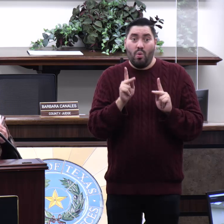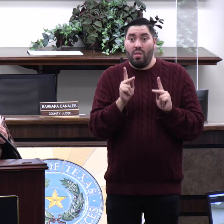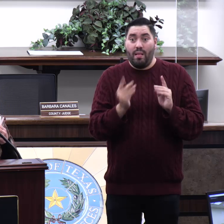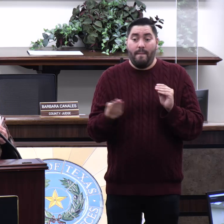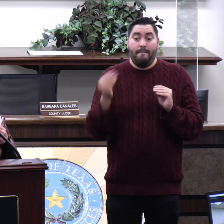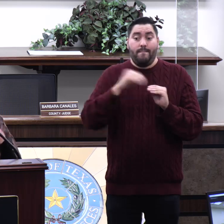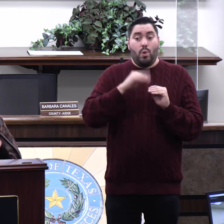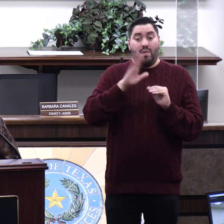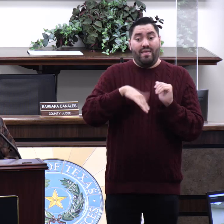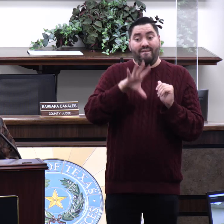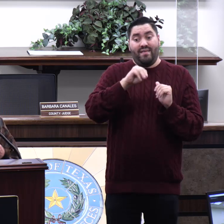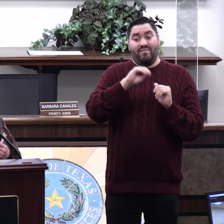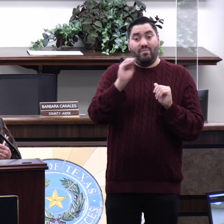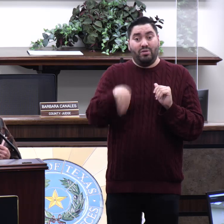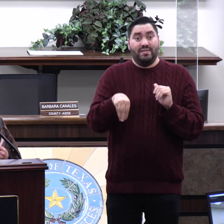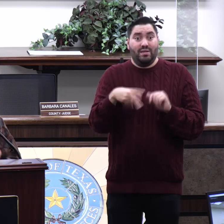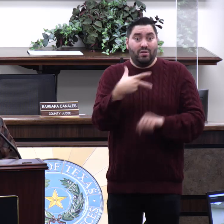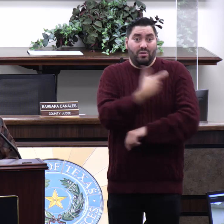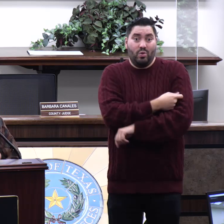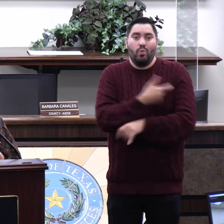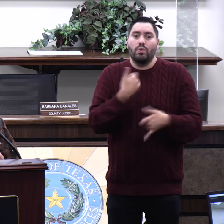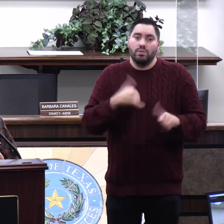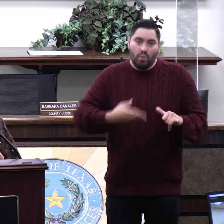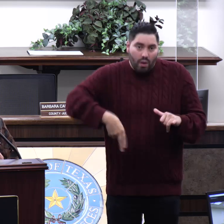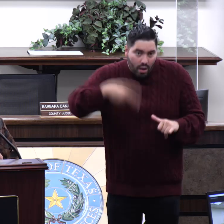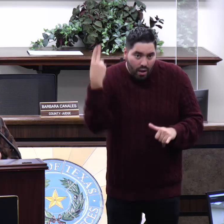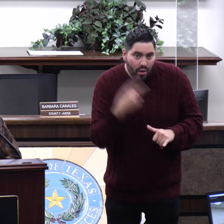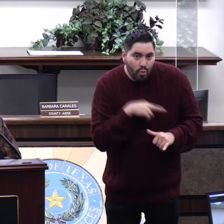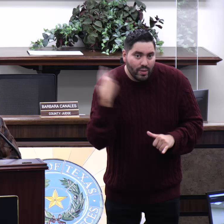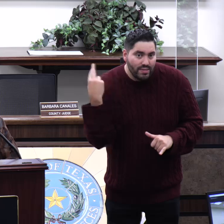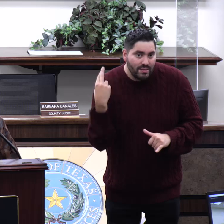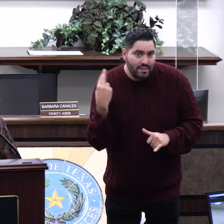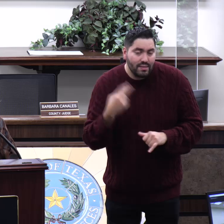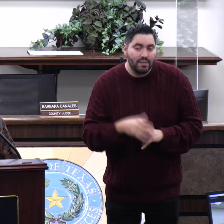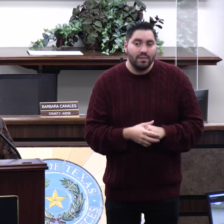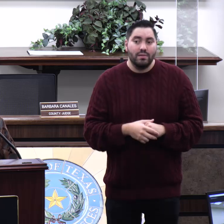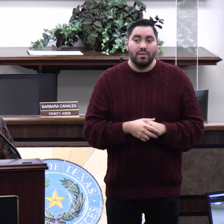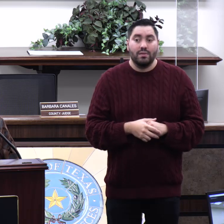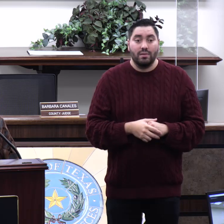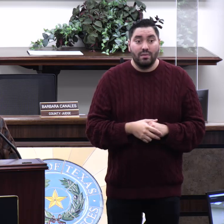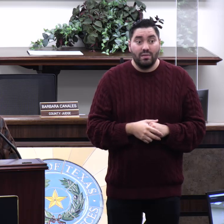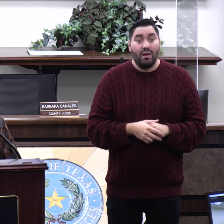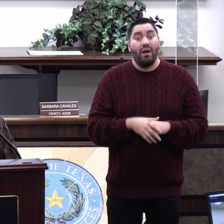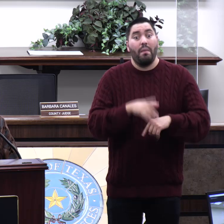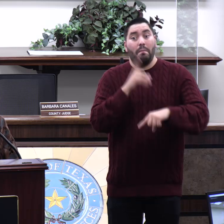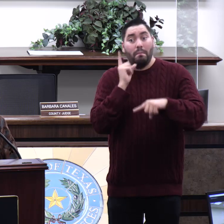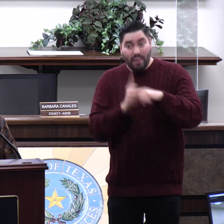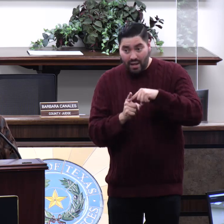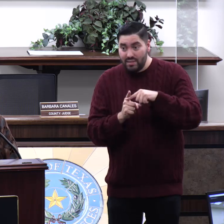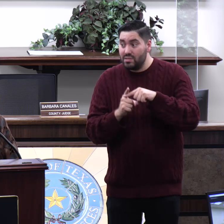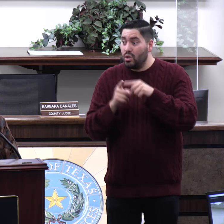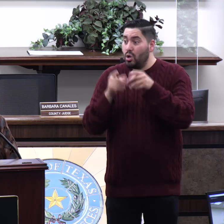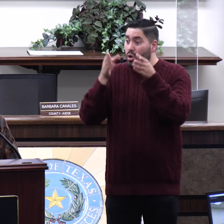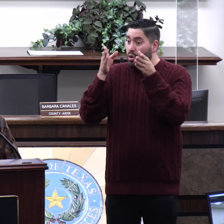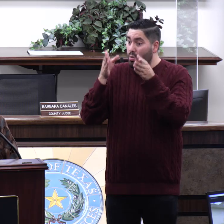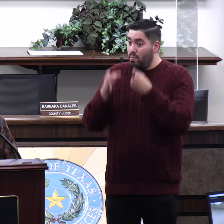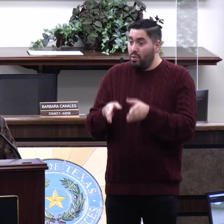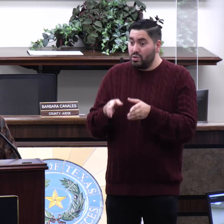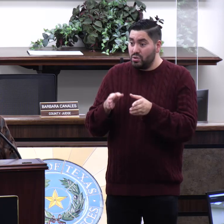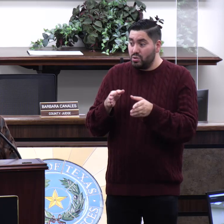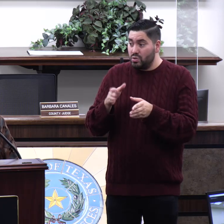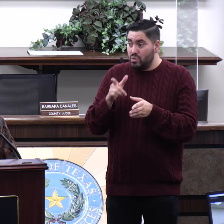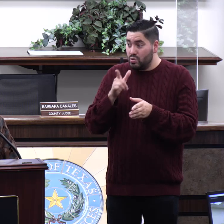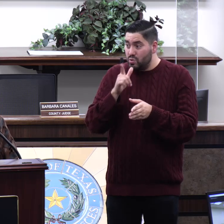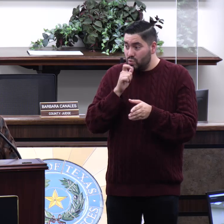50% vaccinated, we're susceptible, we're vulnerable. You couple that with an high uninsured population and a